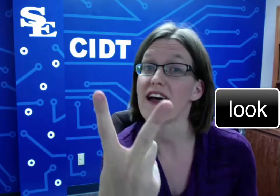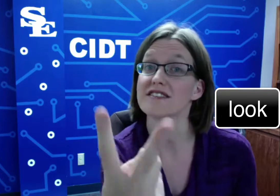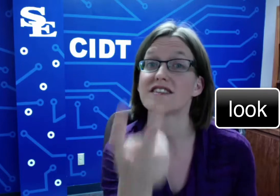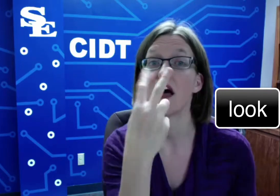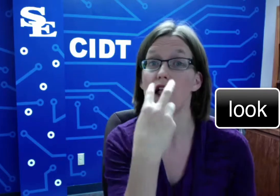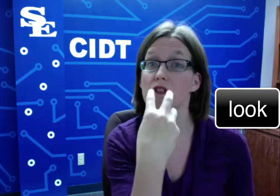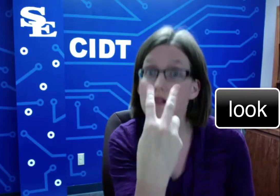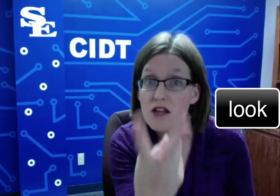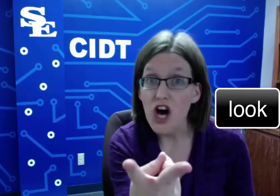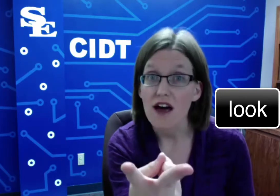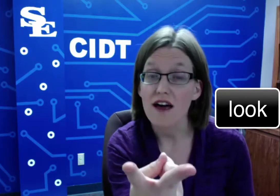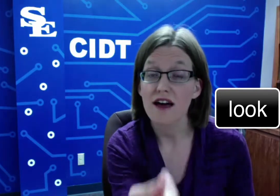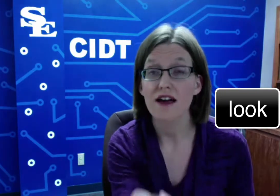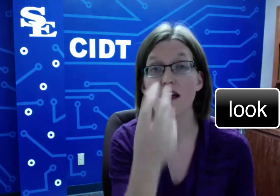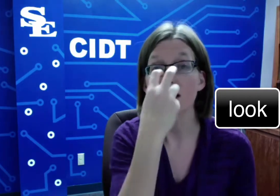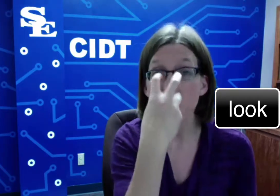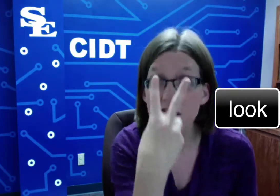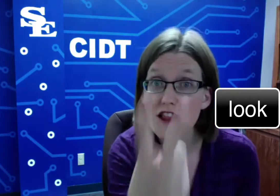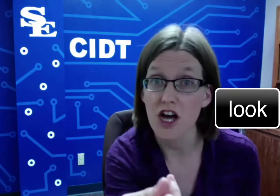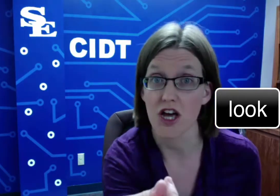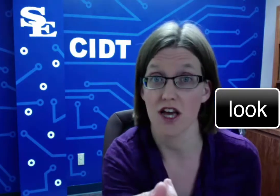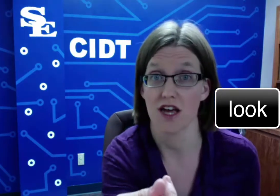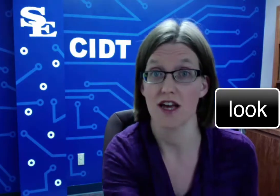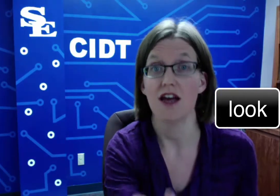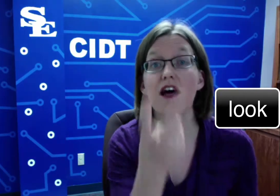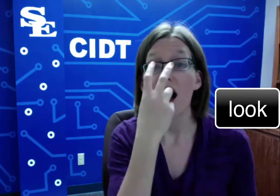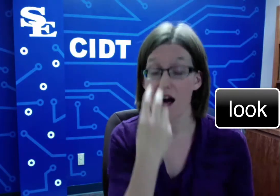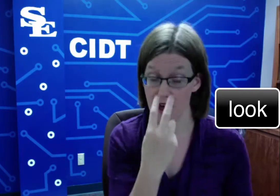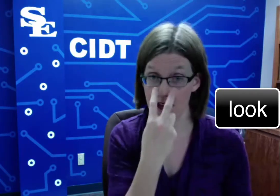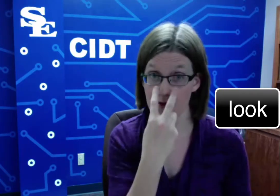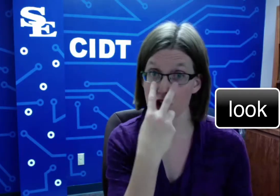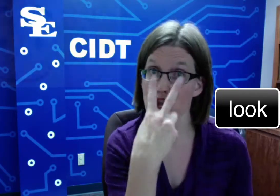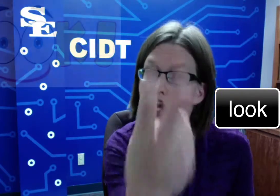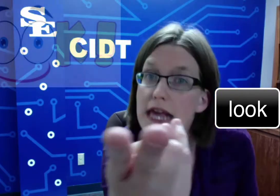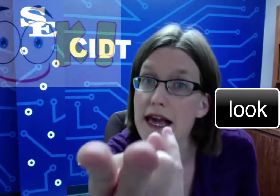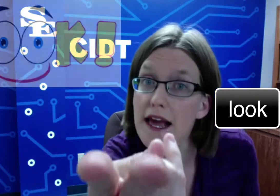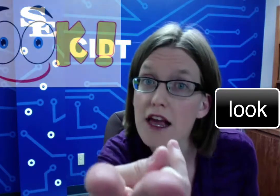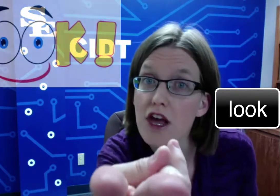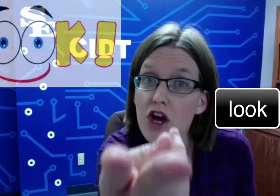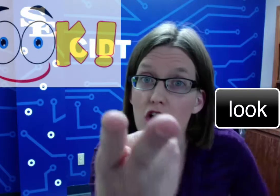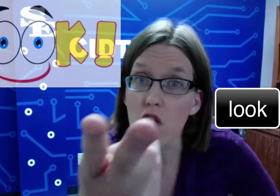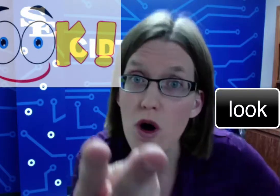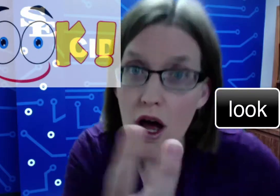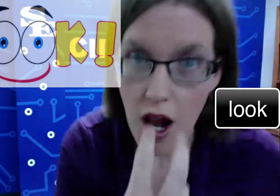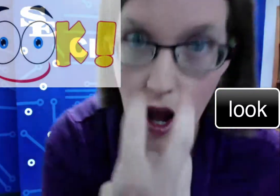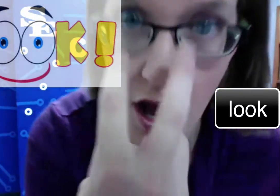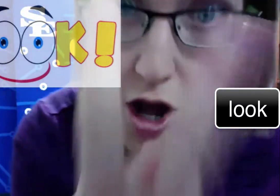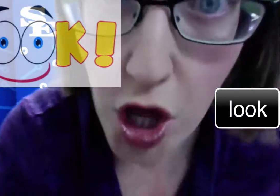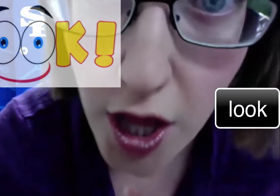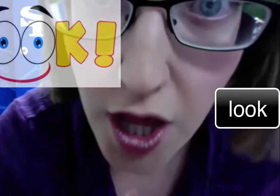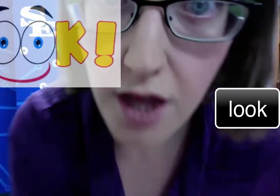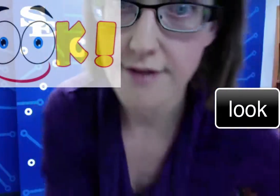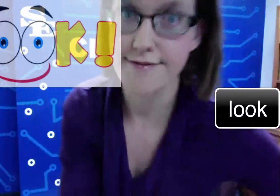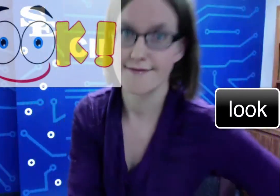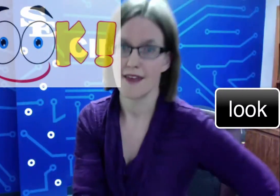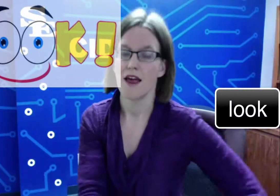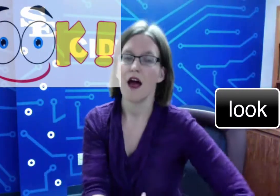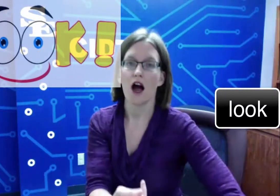hands. Look. Look. I'm looking at you. Look. Are